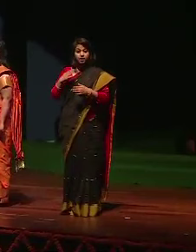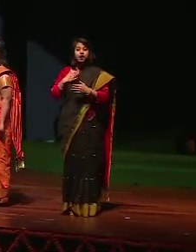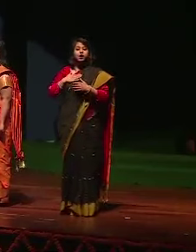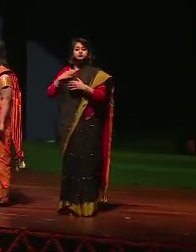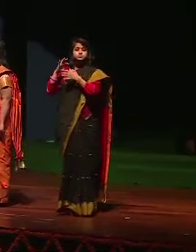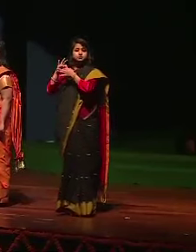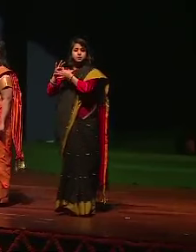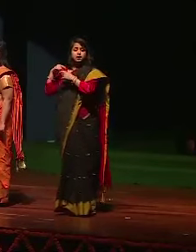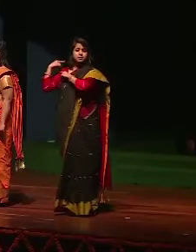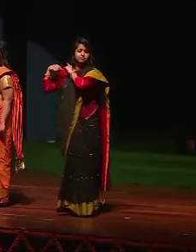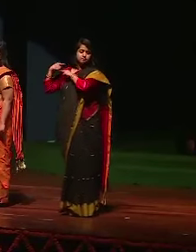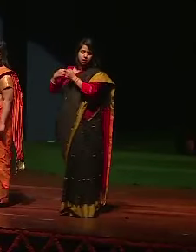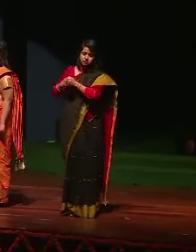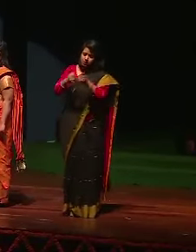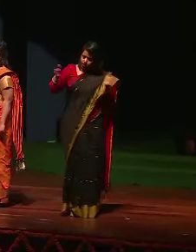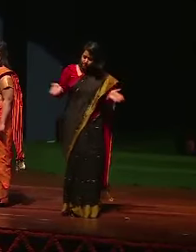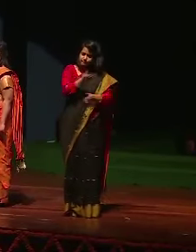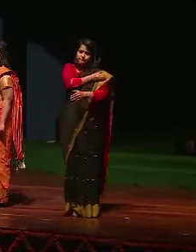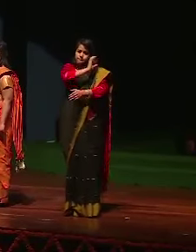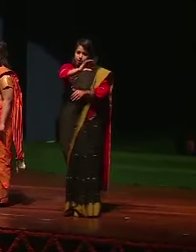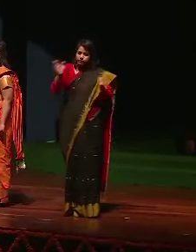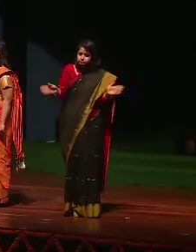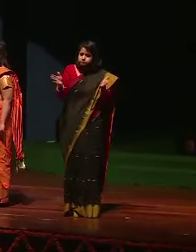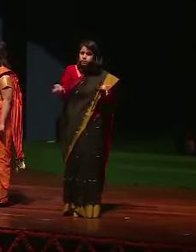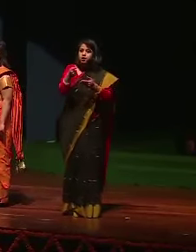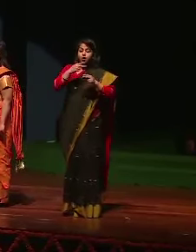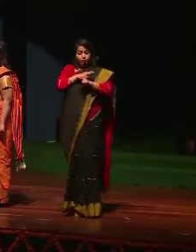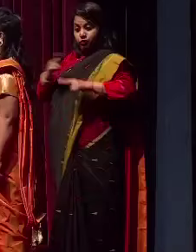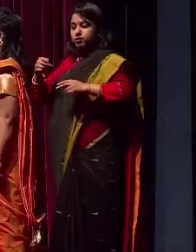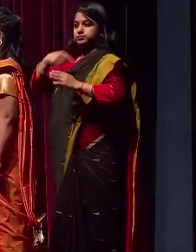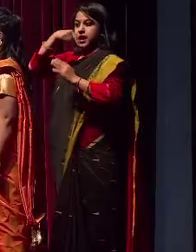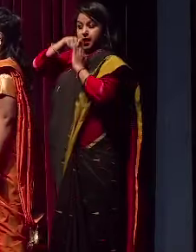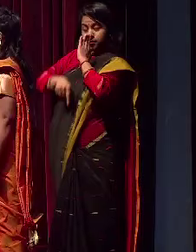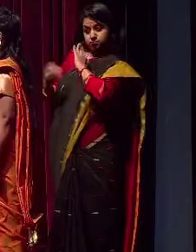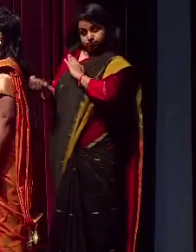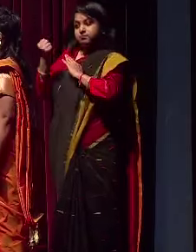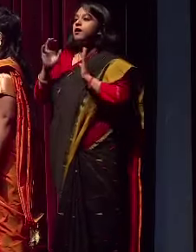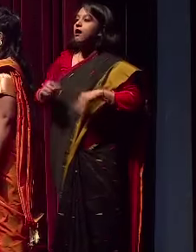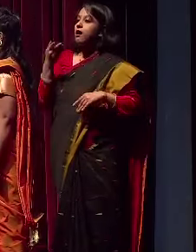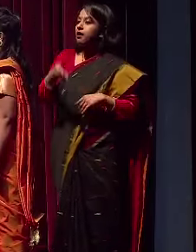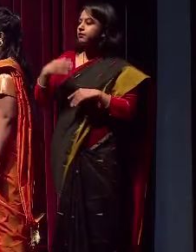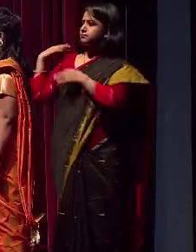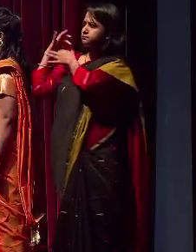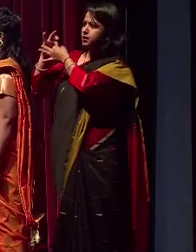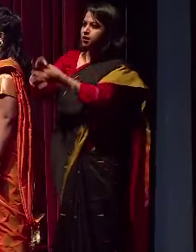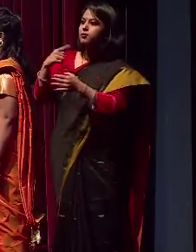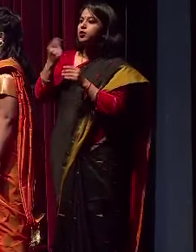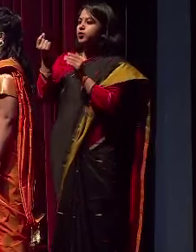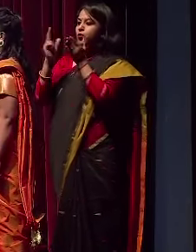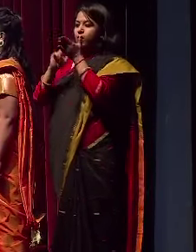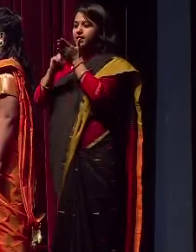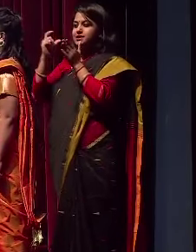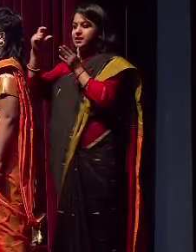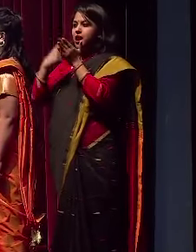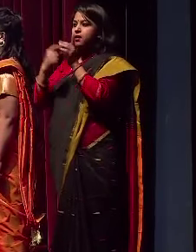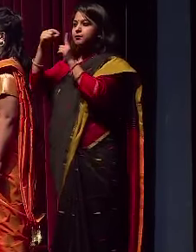committed to empowering them for realizing their full potential. In accordance with our commitment to the United Nations